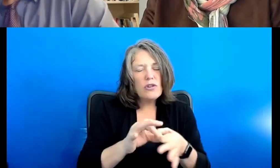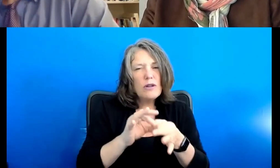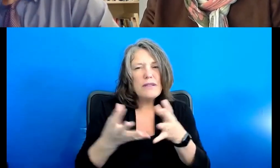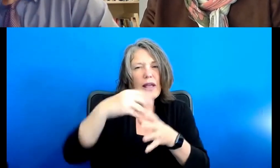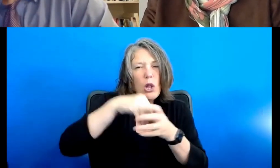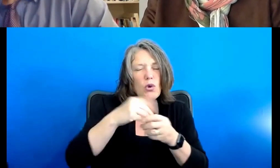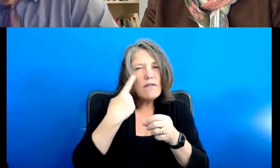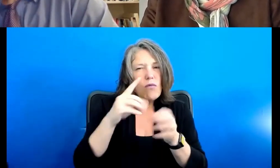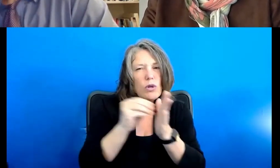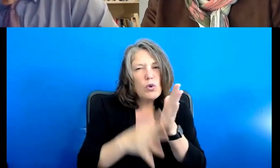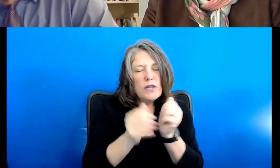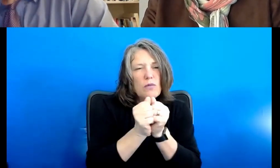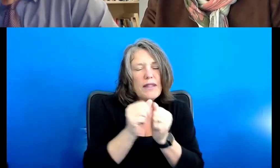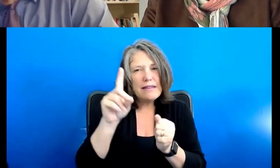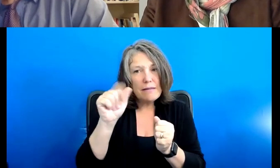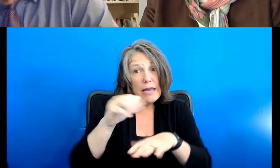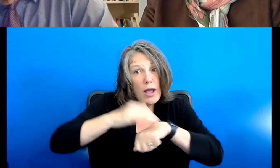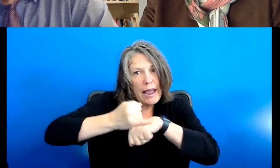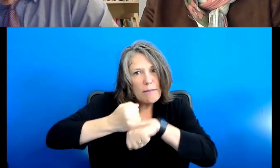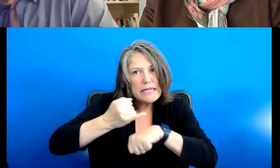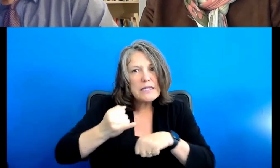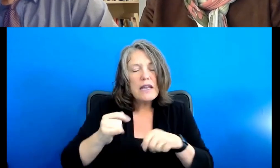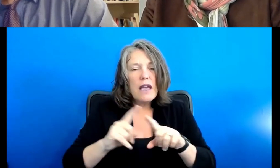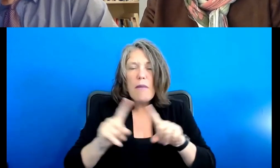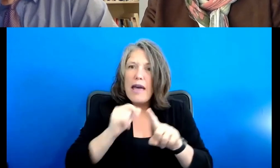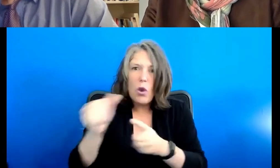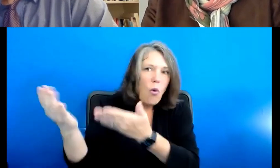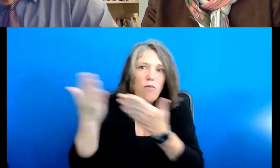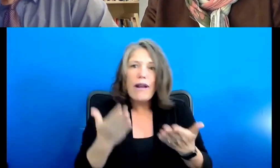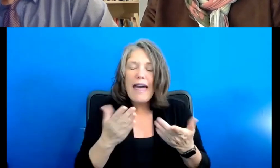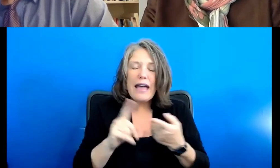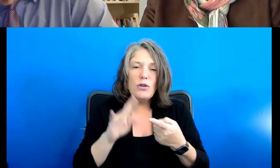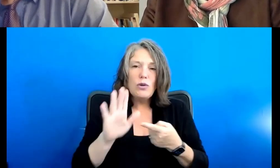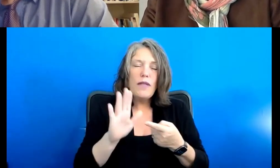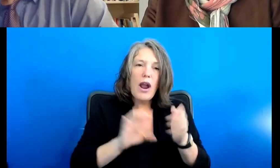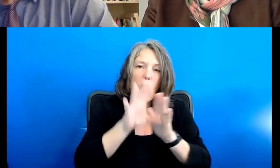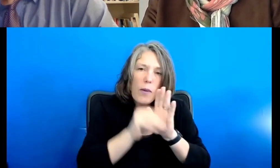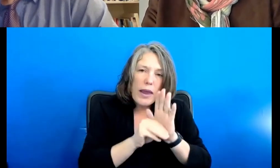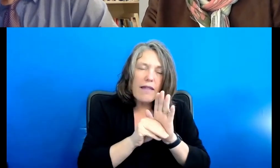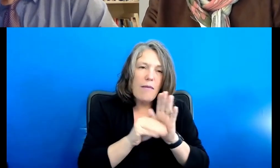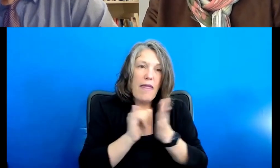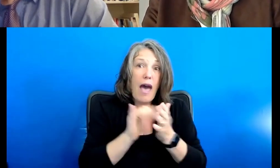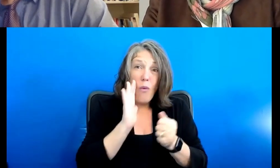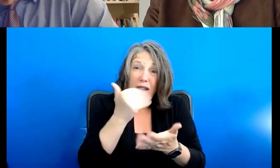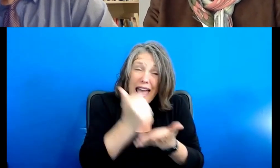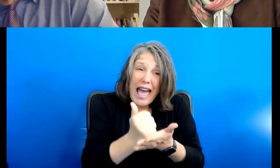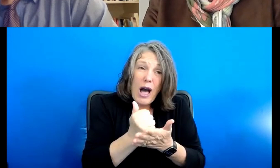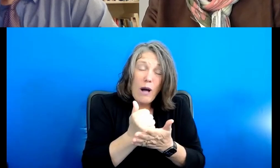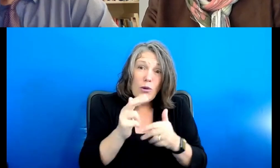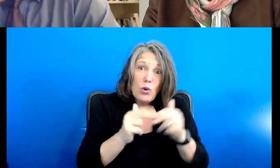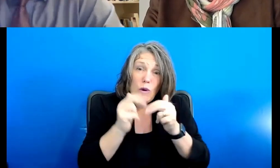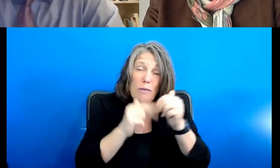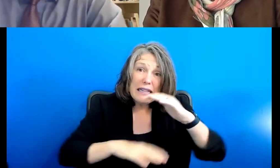of students with disabilities on campus, yet do not bring that into their curricula, which would help build